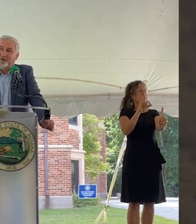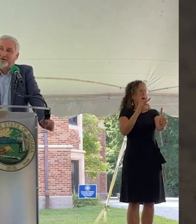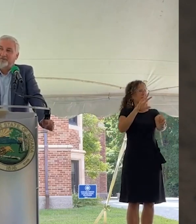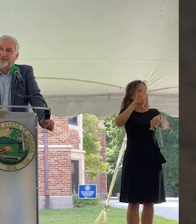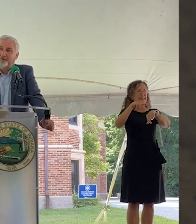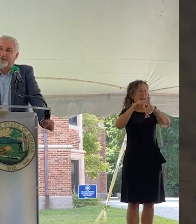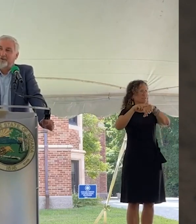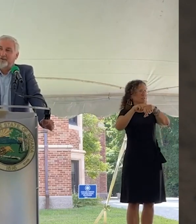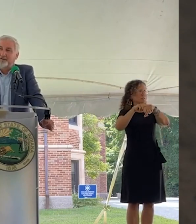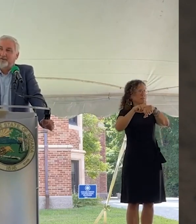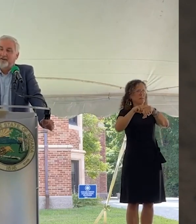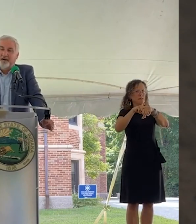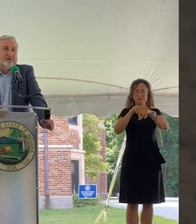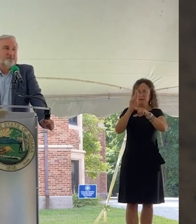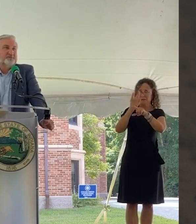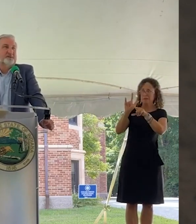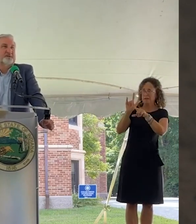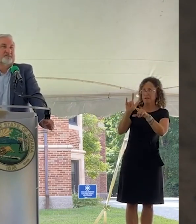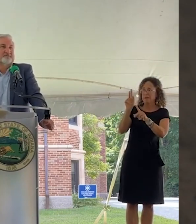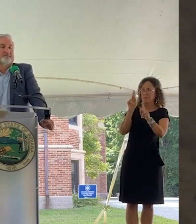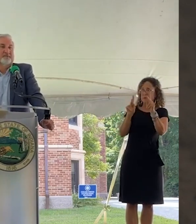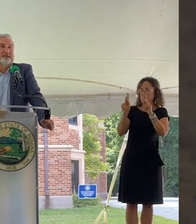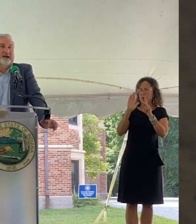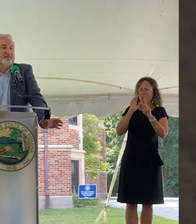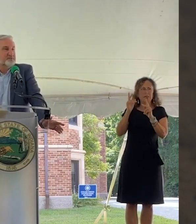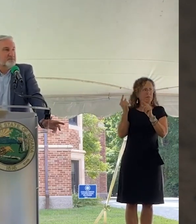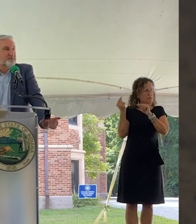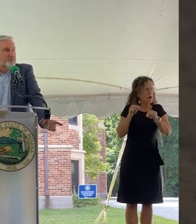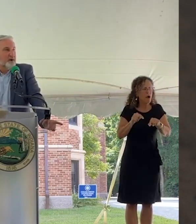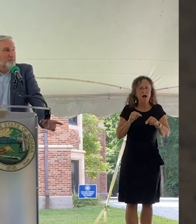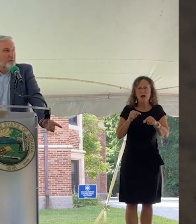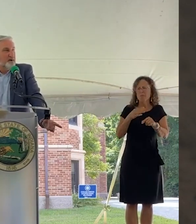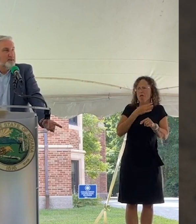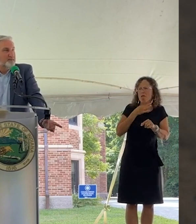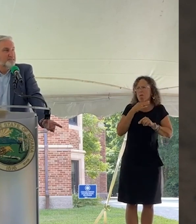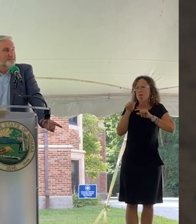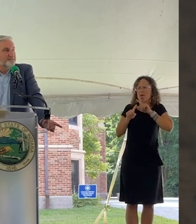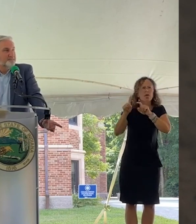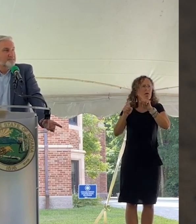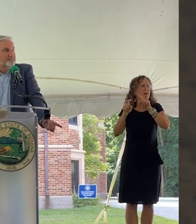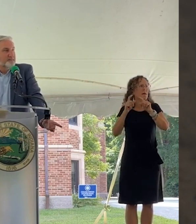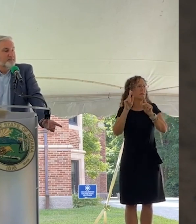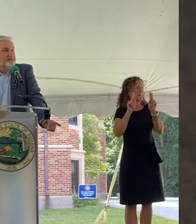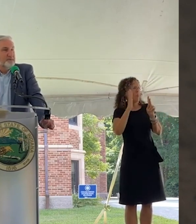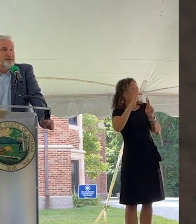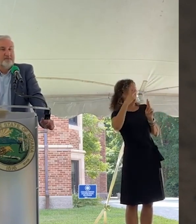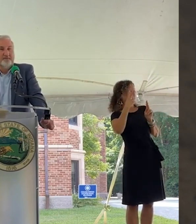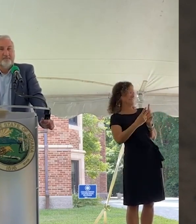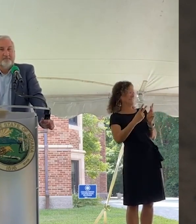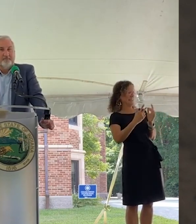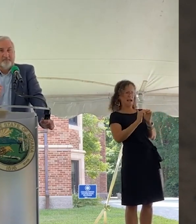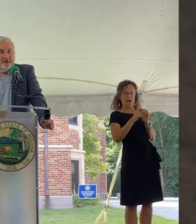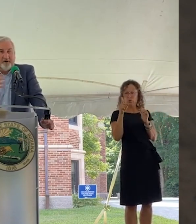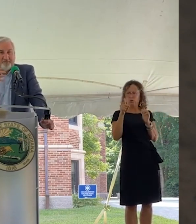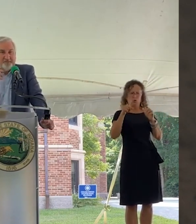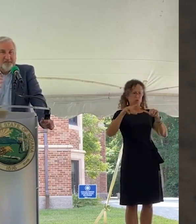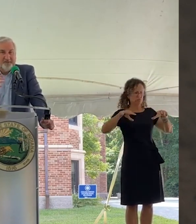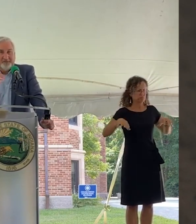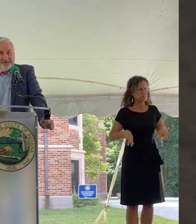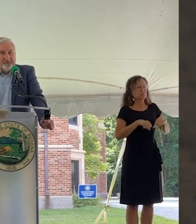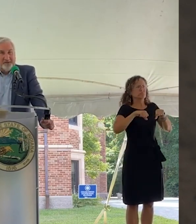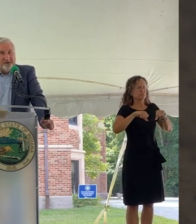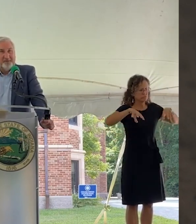come through here and learn how it's done the right way, so that